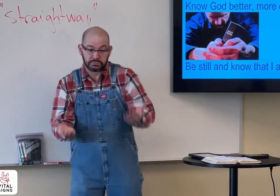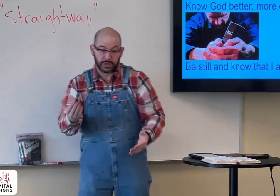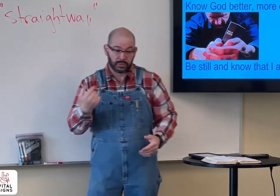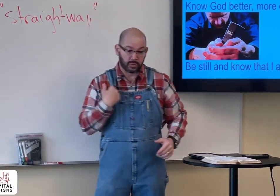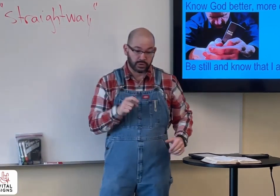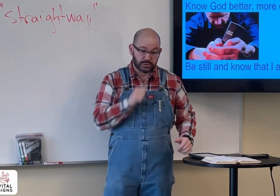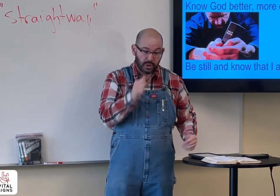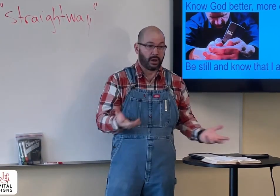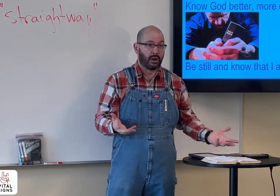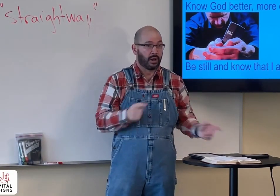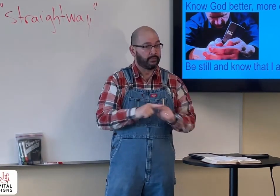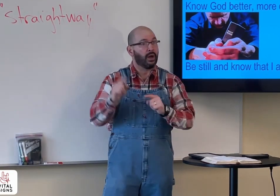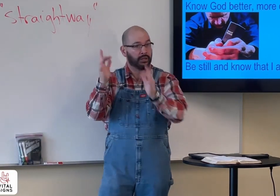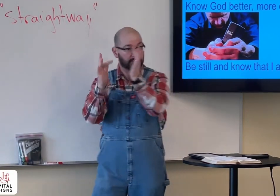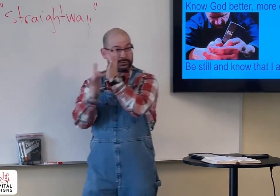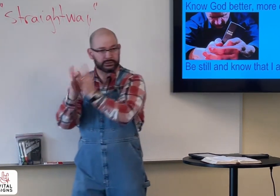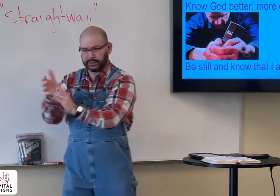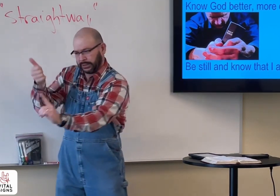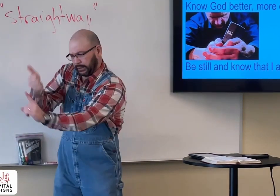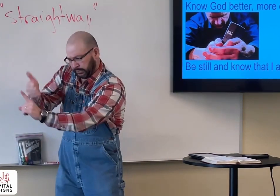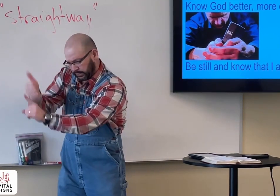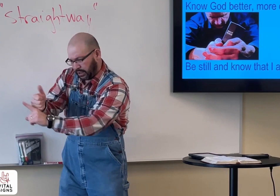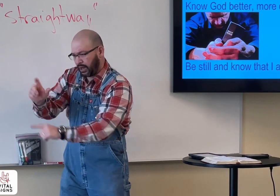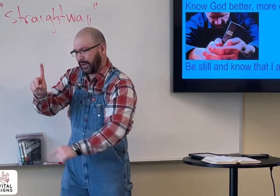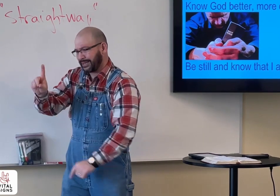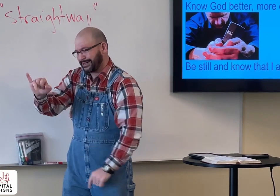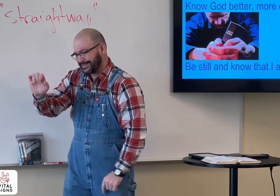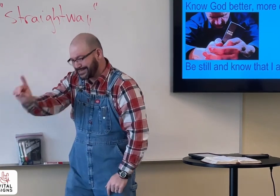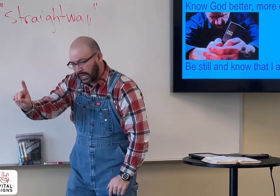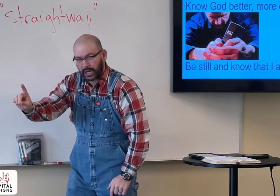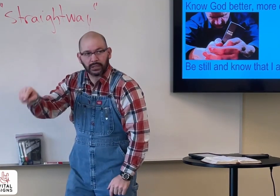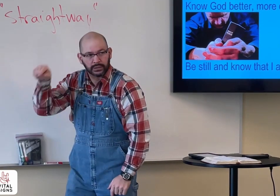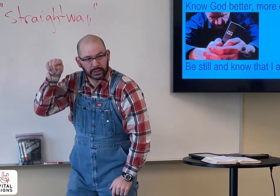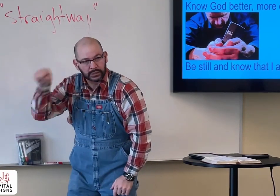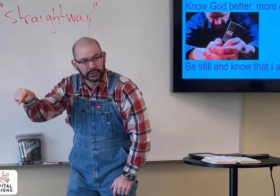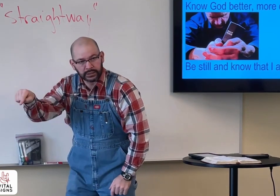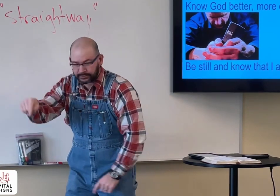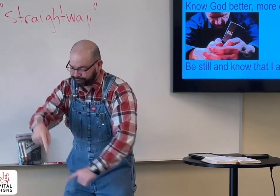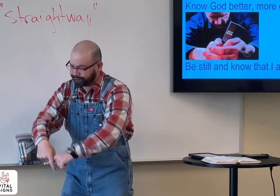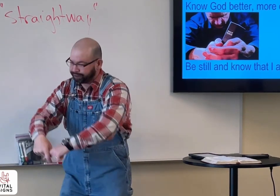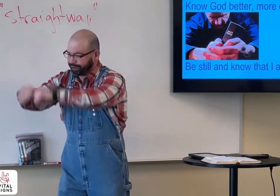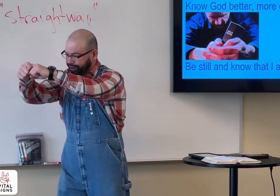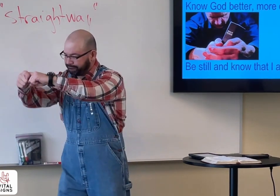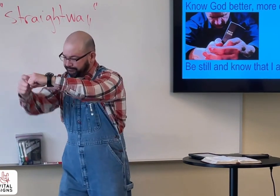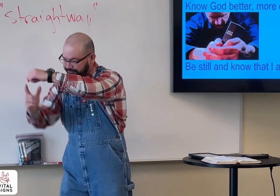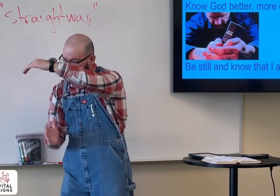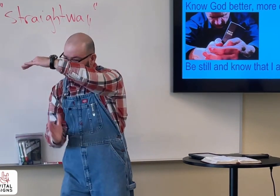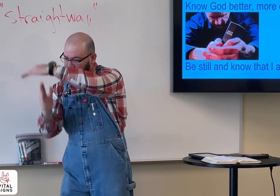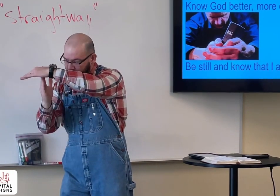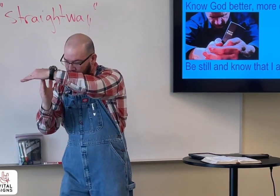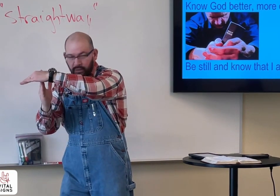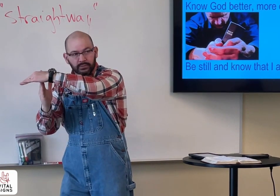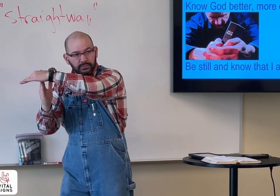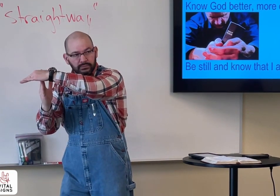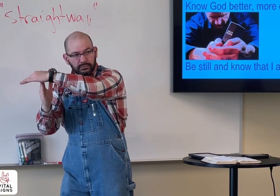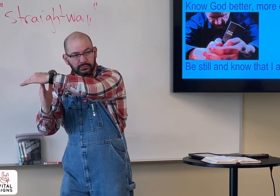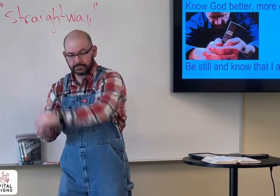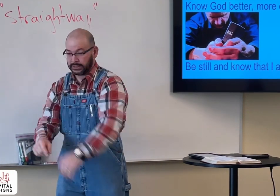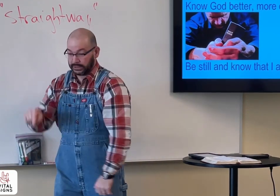spend time with God, himself, the Christian, the disciples. Remember the disciples, they used to take the time